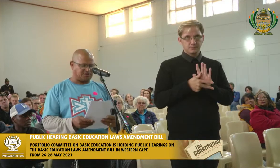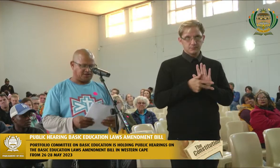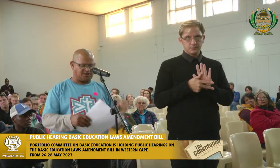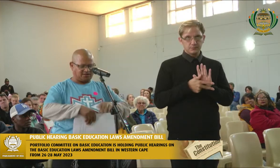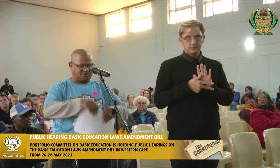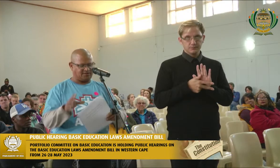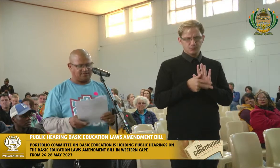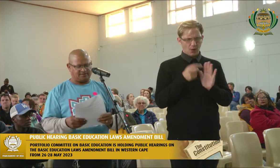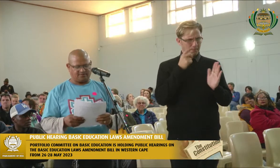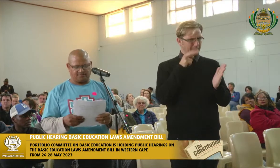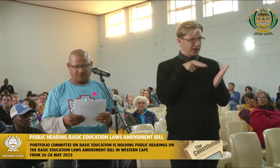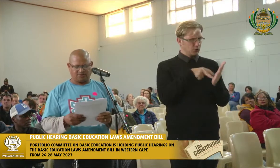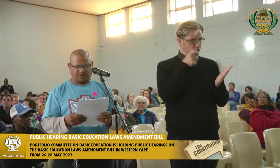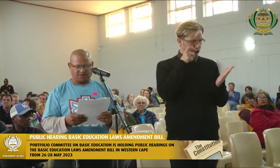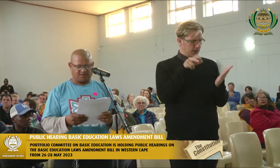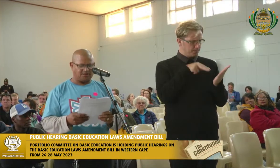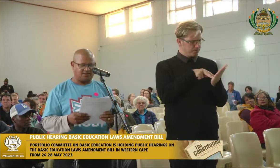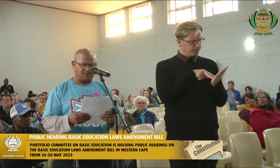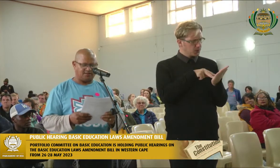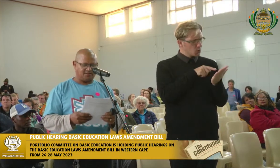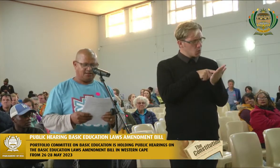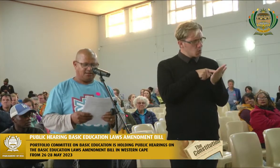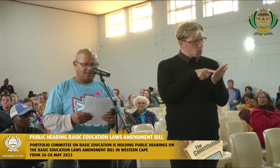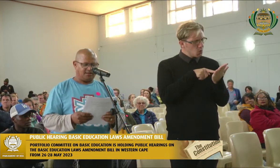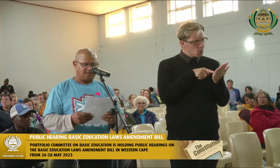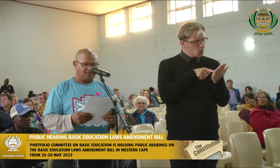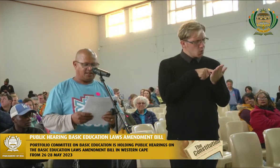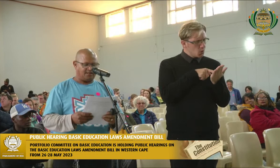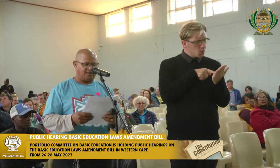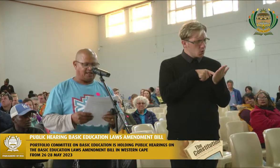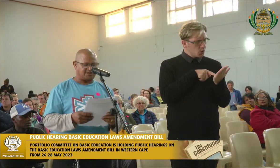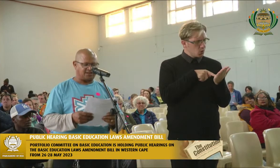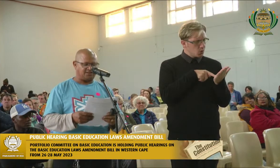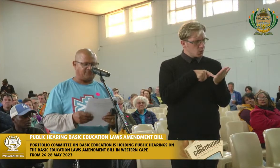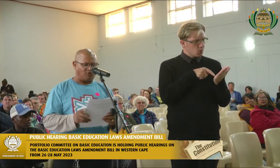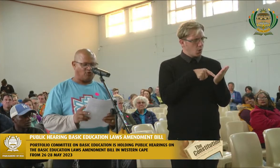1984, just want to see here, you say here in